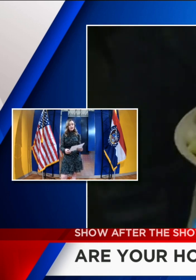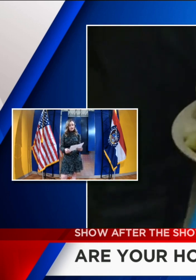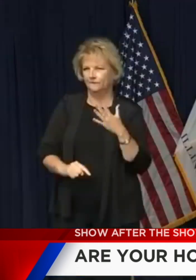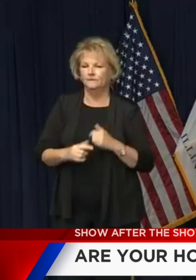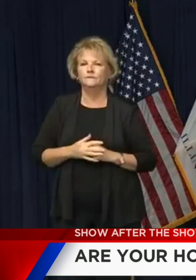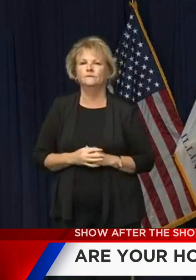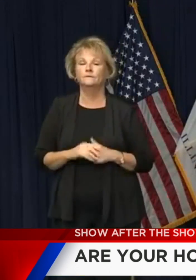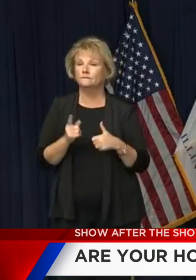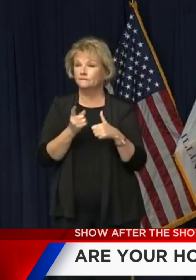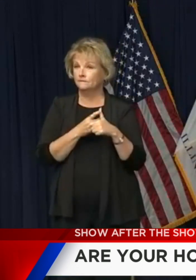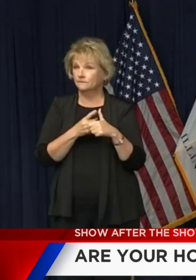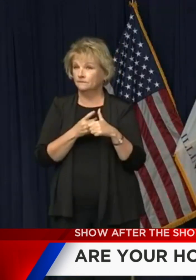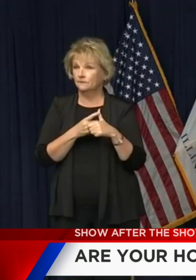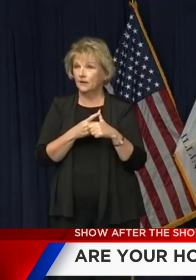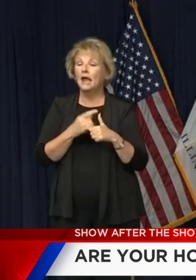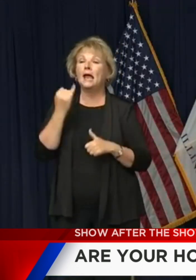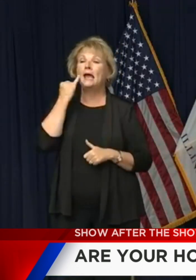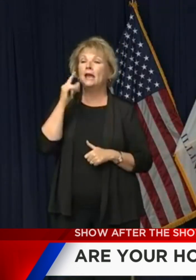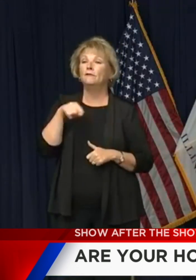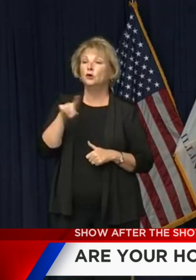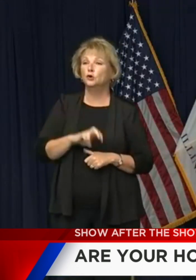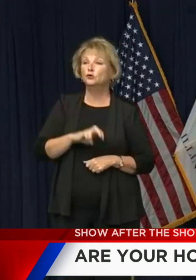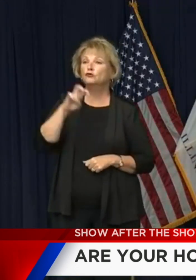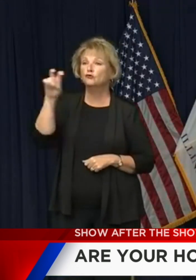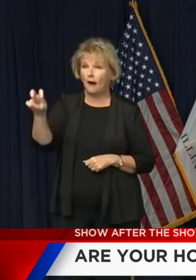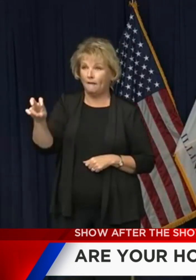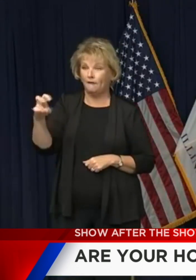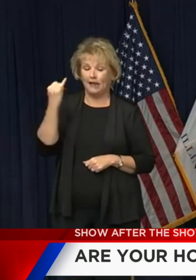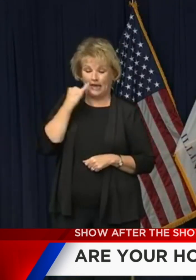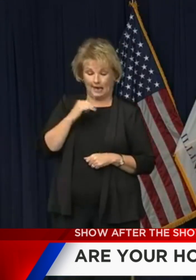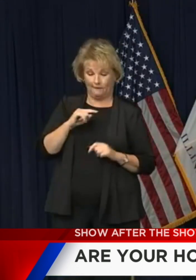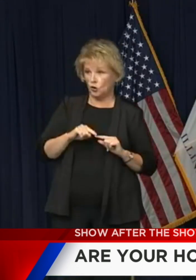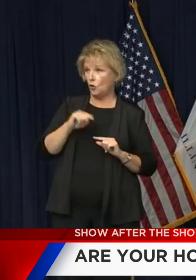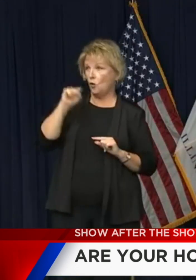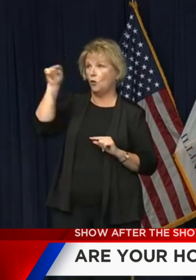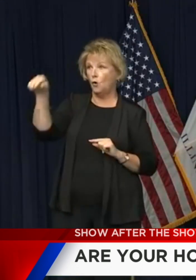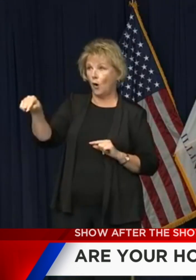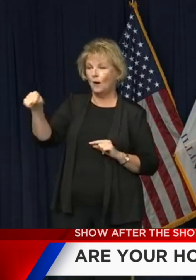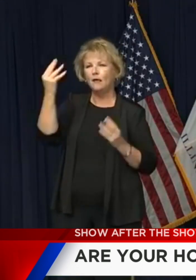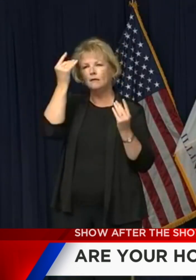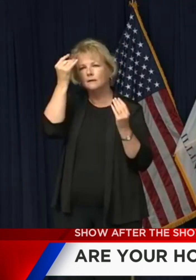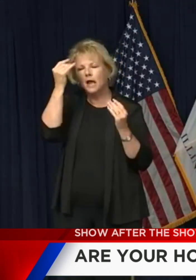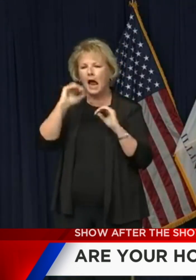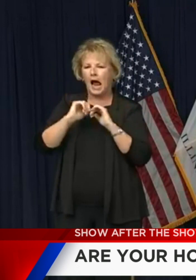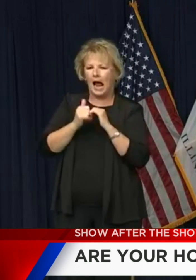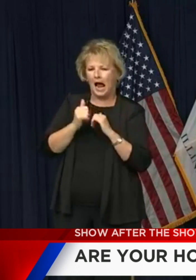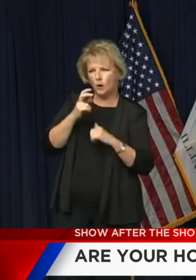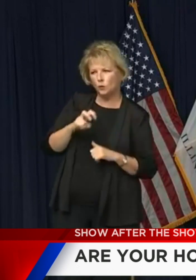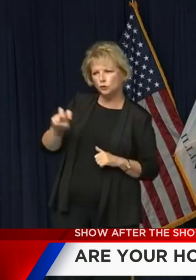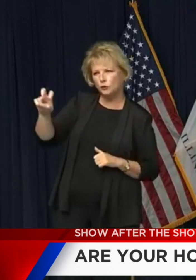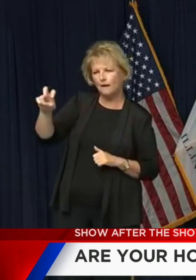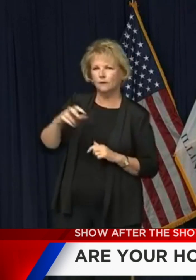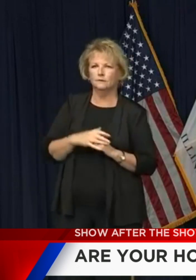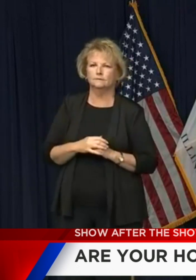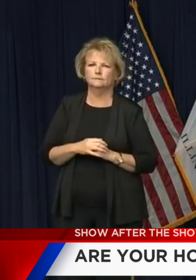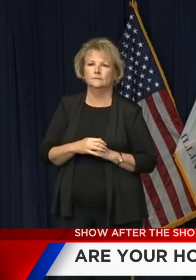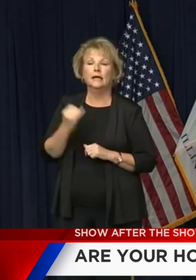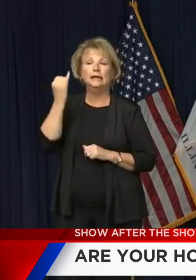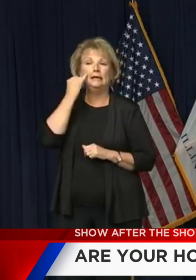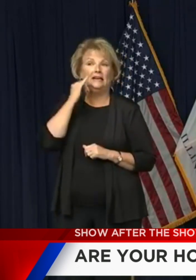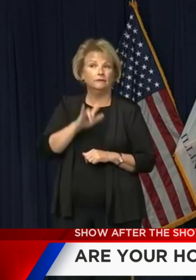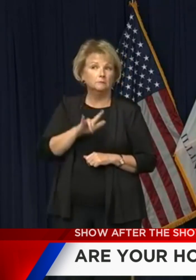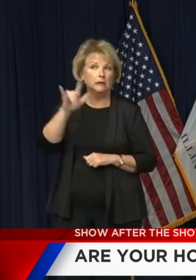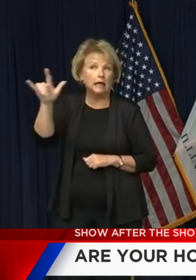say. First of all, if you're traveling, if you have to get to the location, think about how you will travel. Whether you're traveling